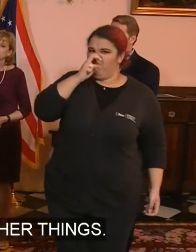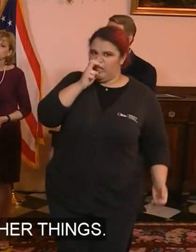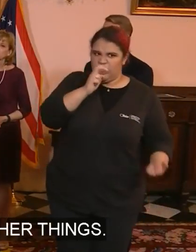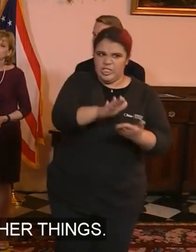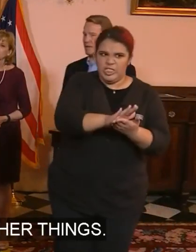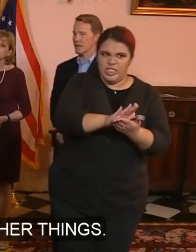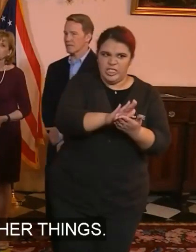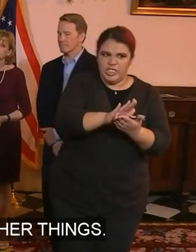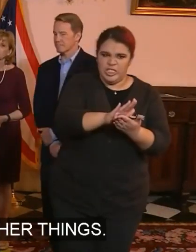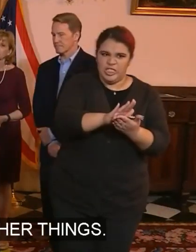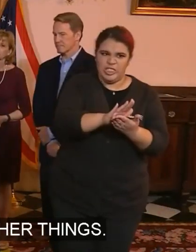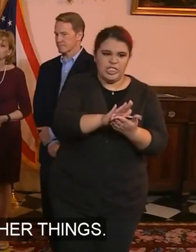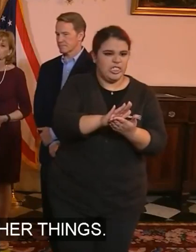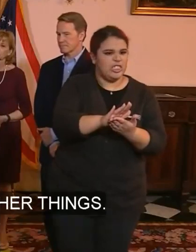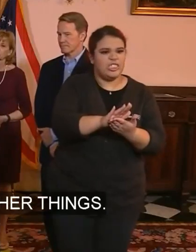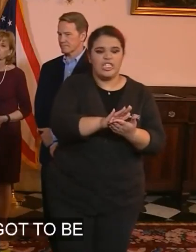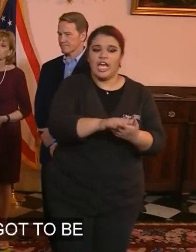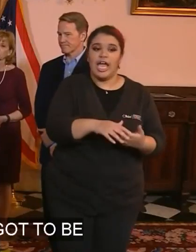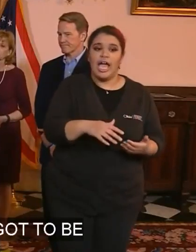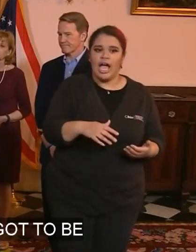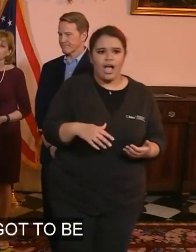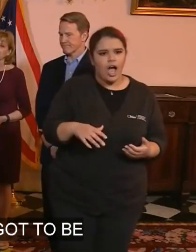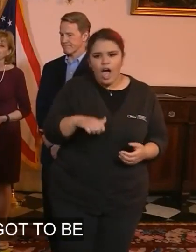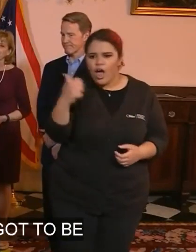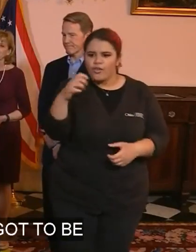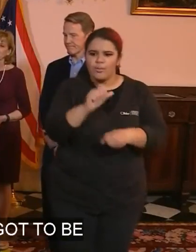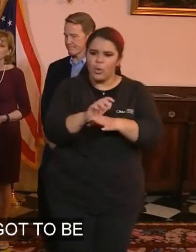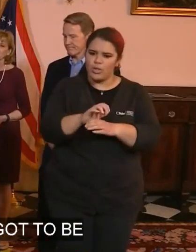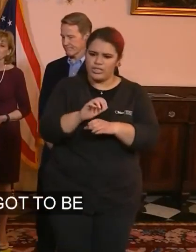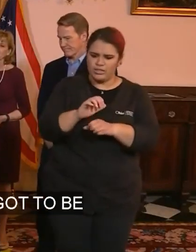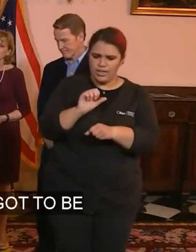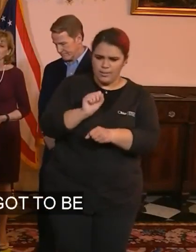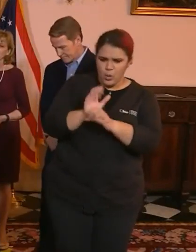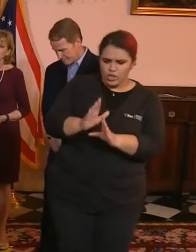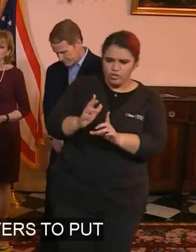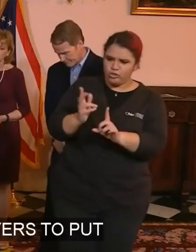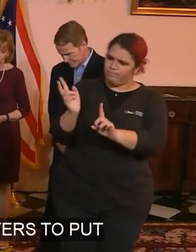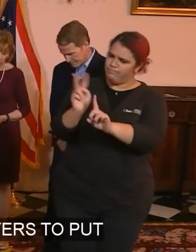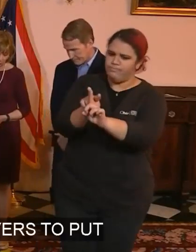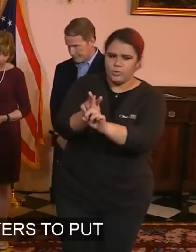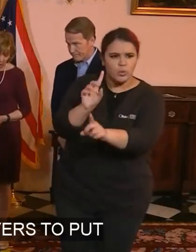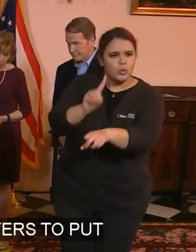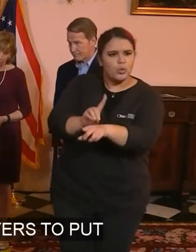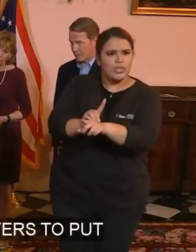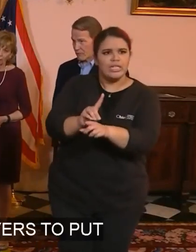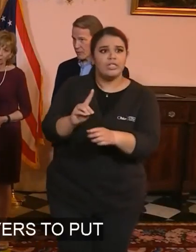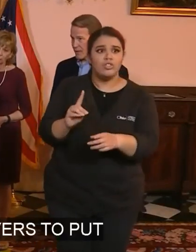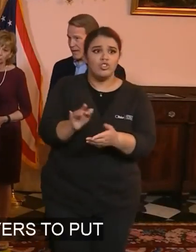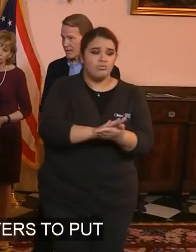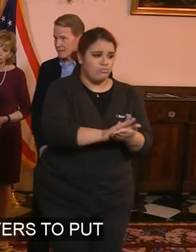your employers and put them on the job of washing taking the surfaces and sanitizing the surfaces.